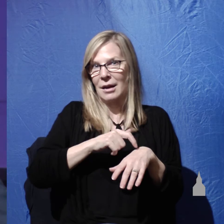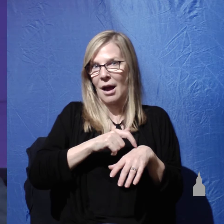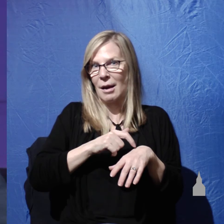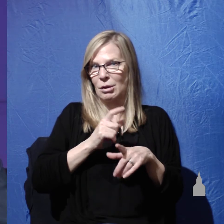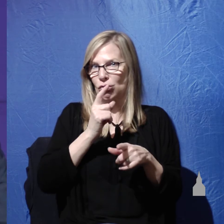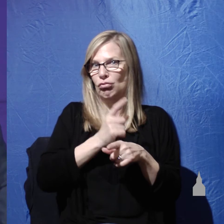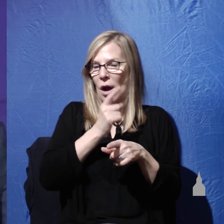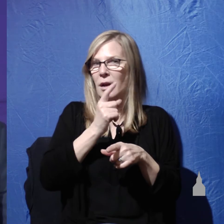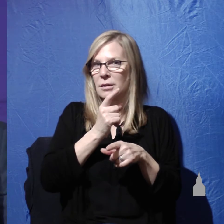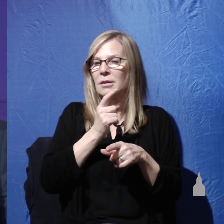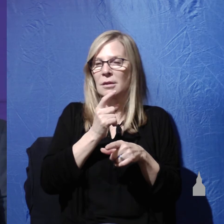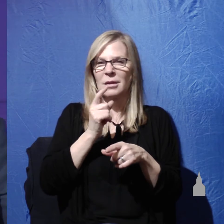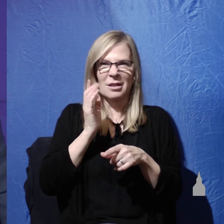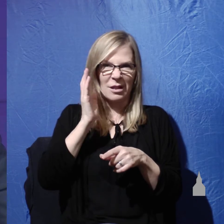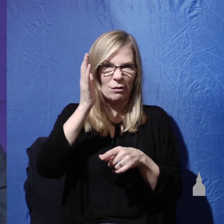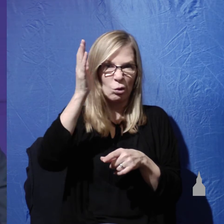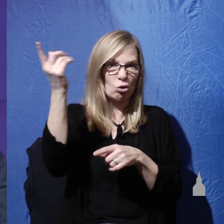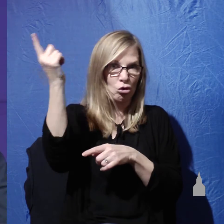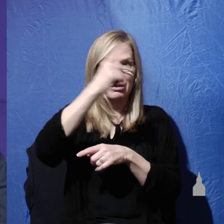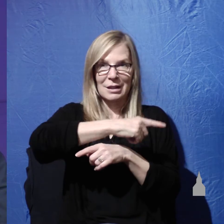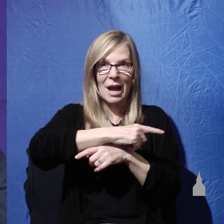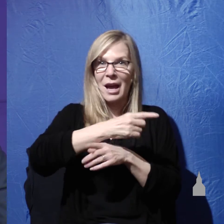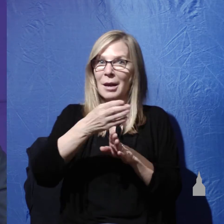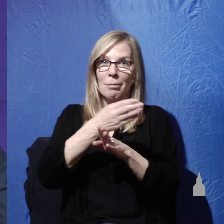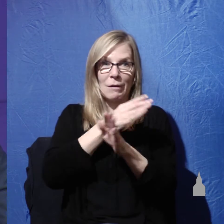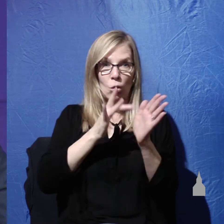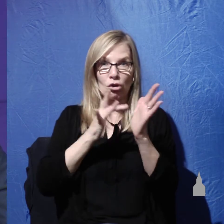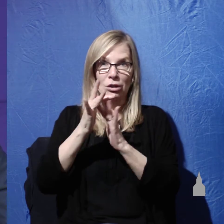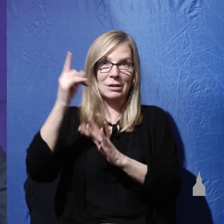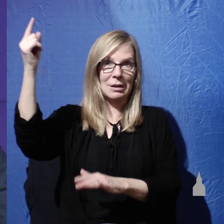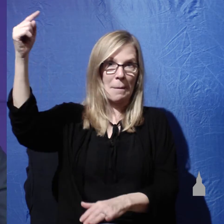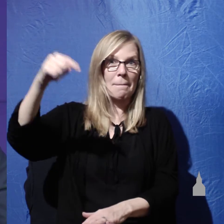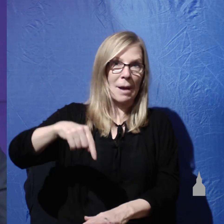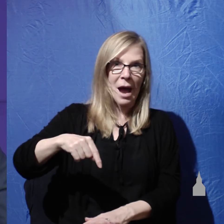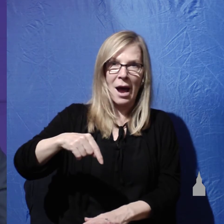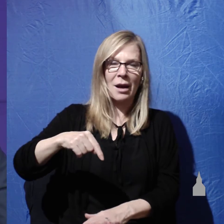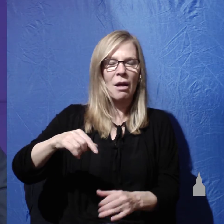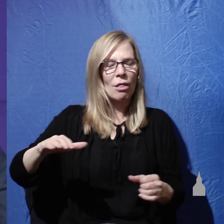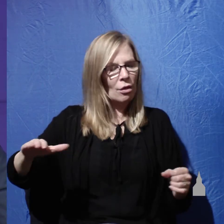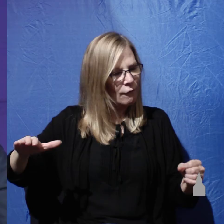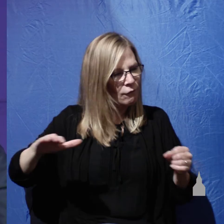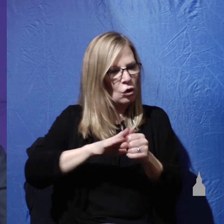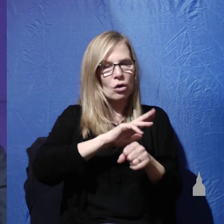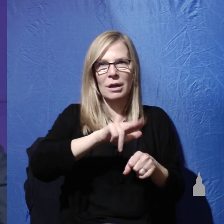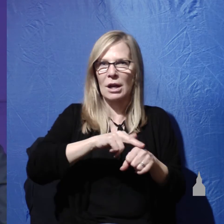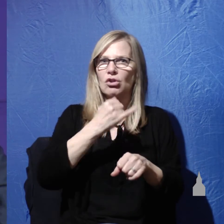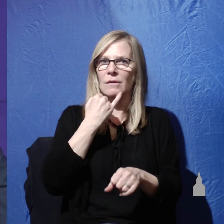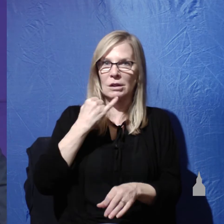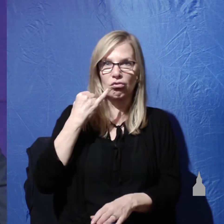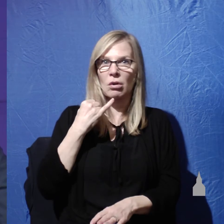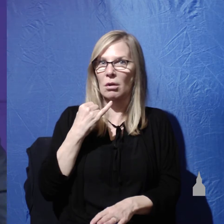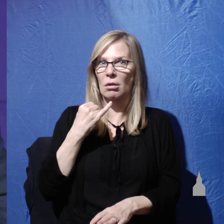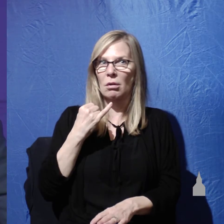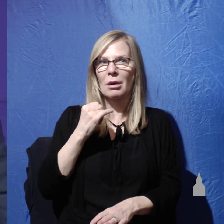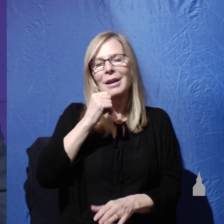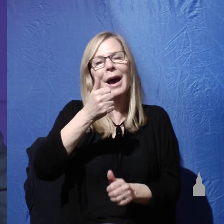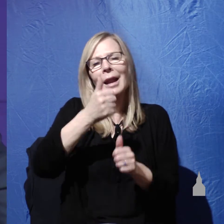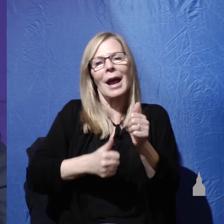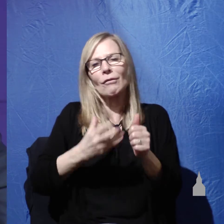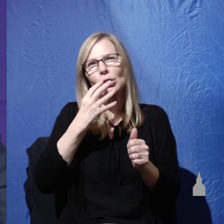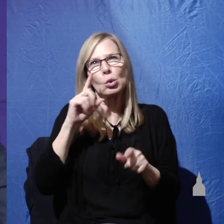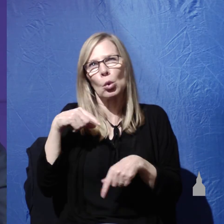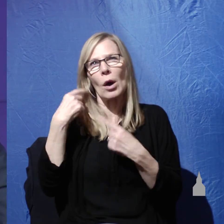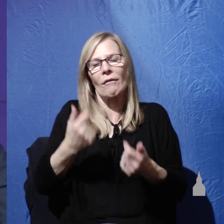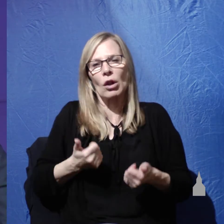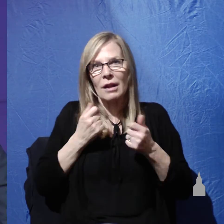because there is coming a day, the Bible says, just before Jesus returns, when the entire nation of Israel, meaning not every Jew who has